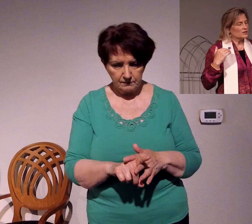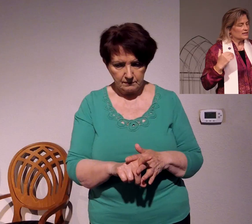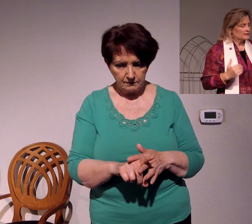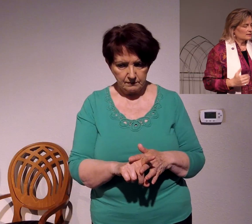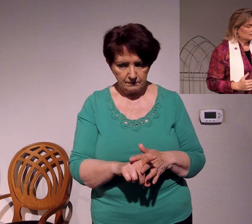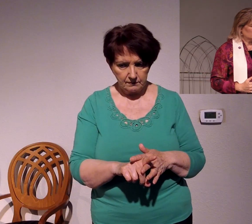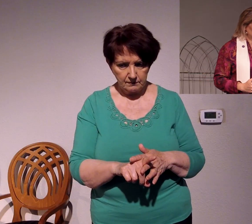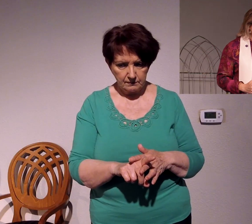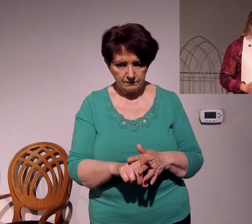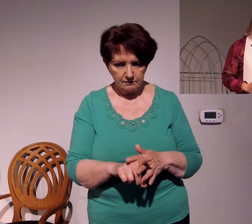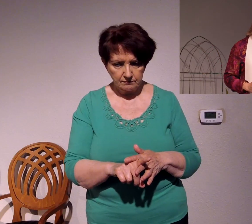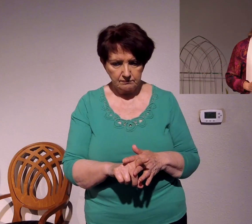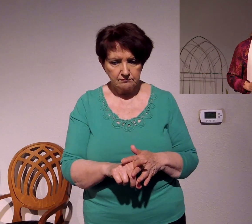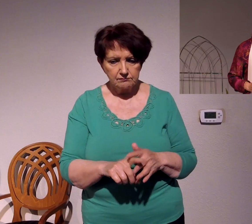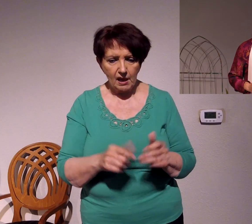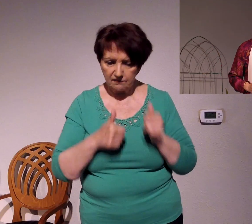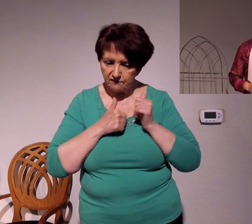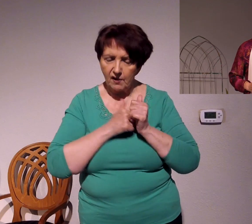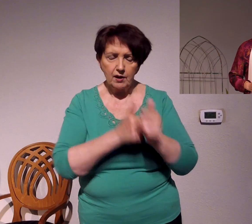following it.